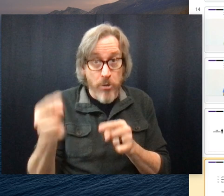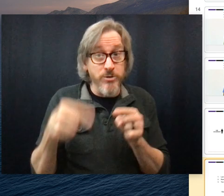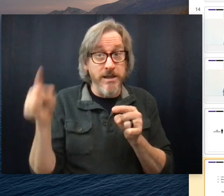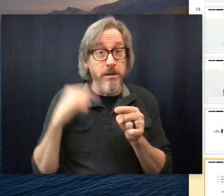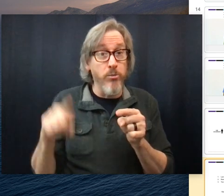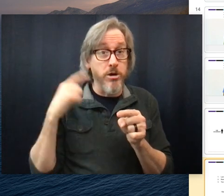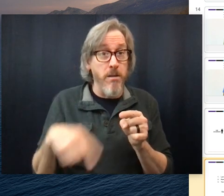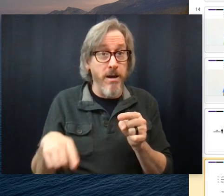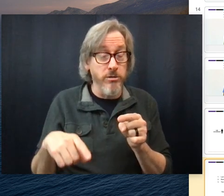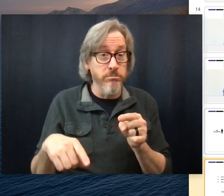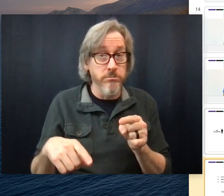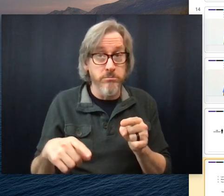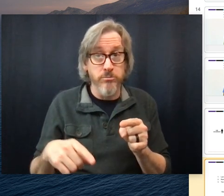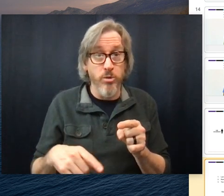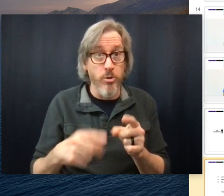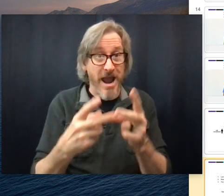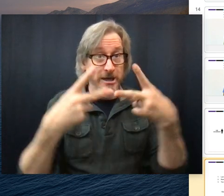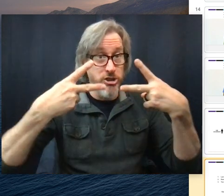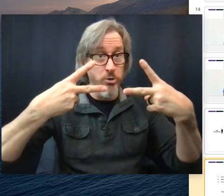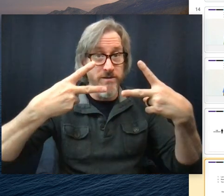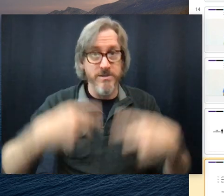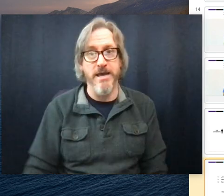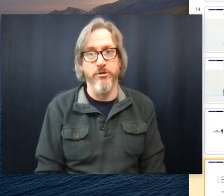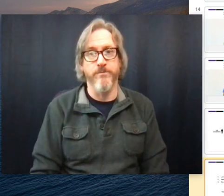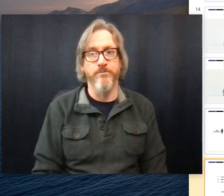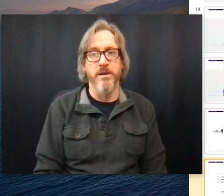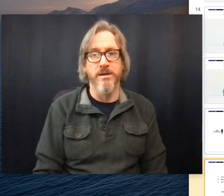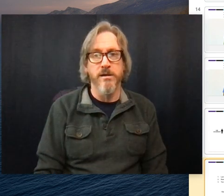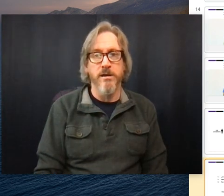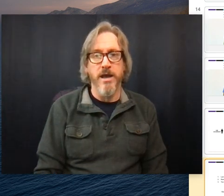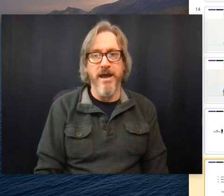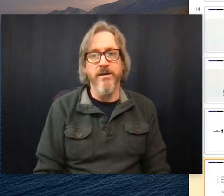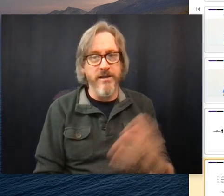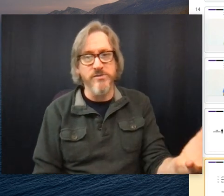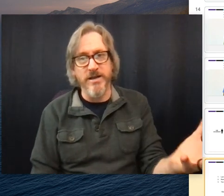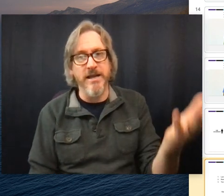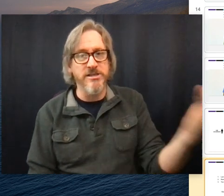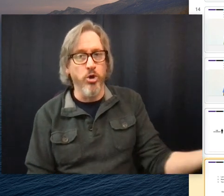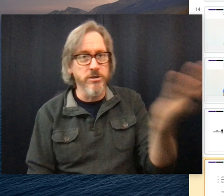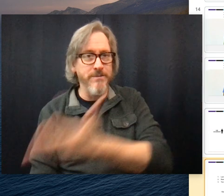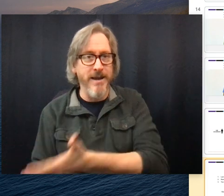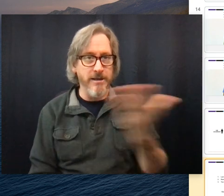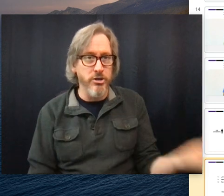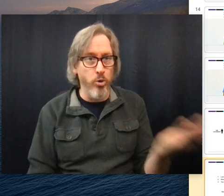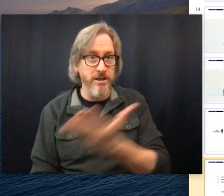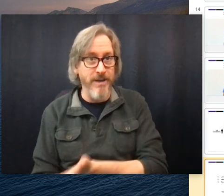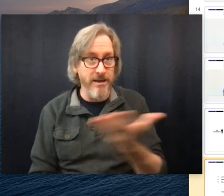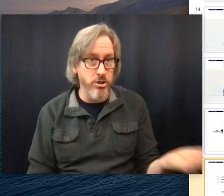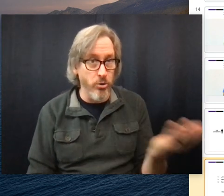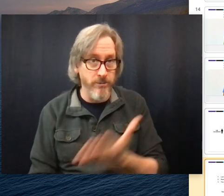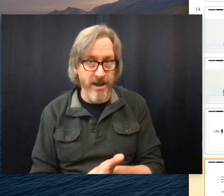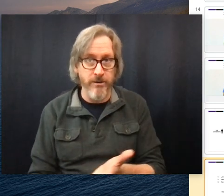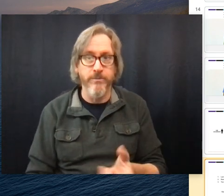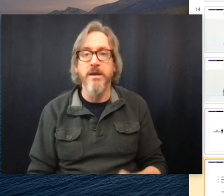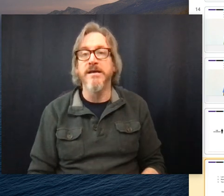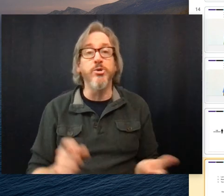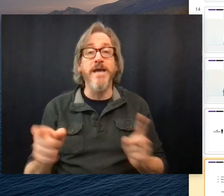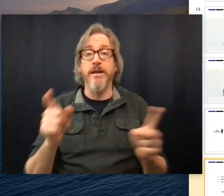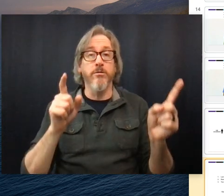ones. Now we're doing a little bit more compound, where we're adding 2 of them together. And in this way, it's told and paid, told and paid, told and